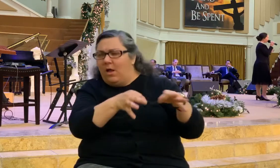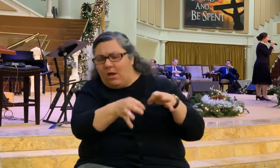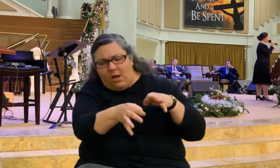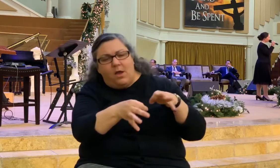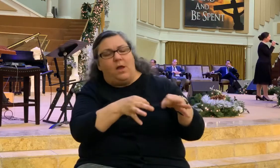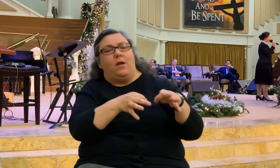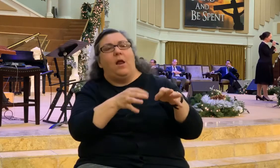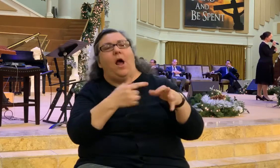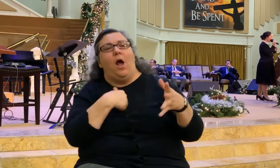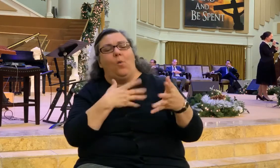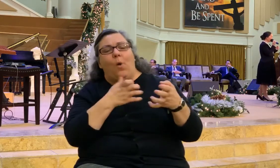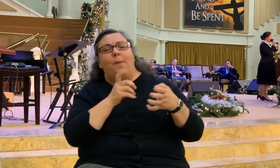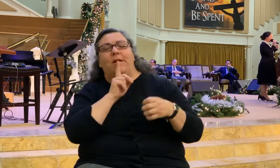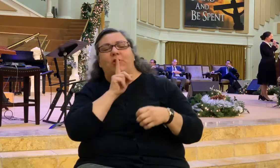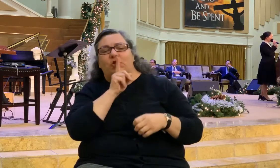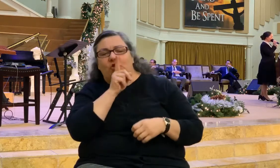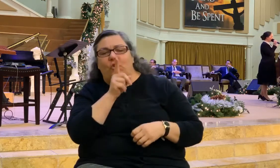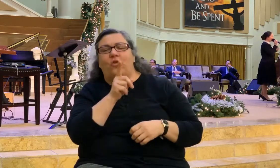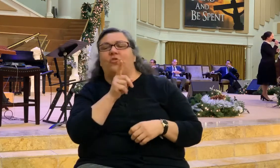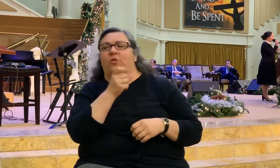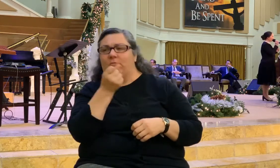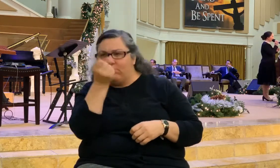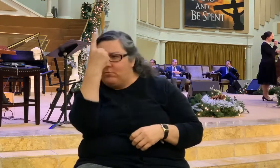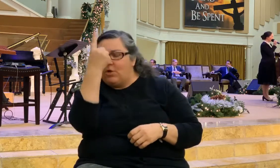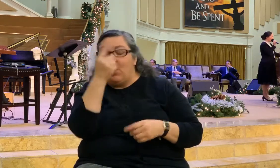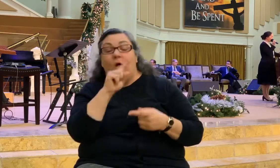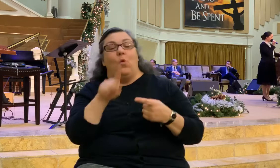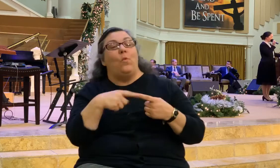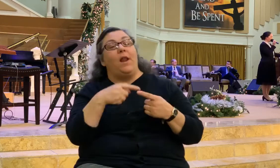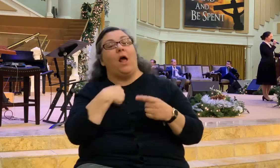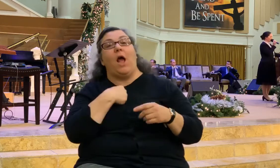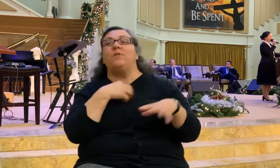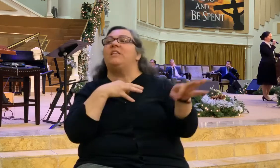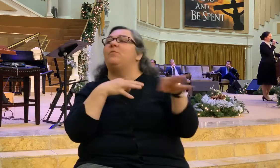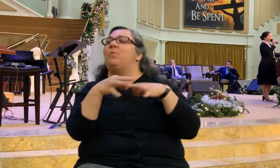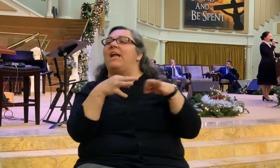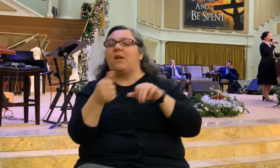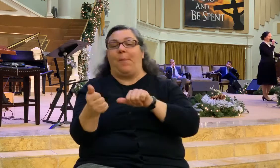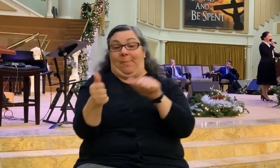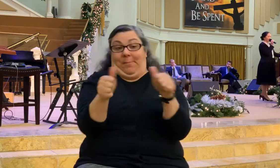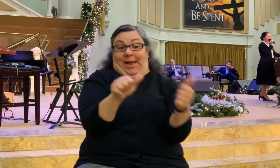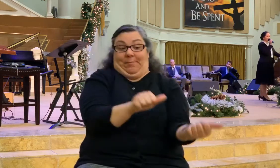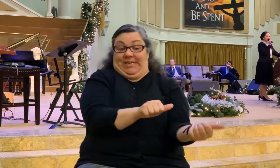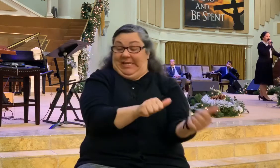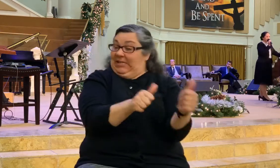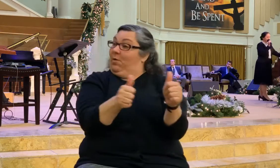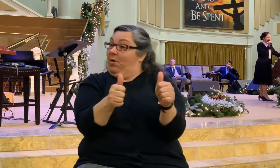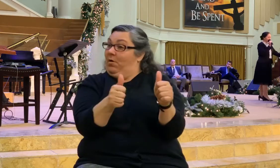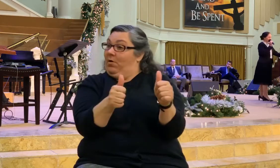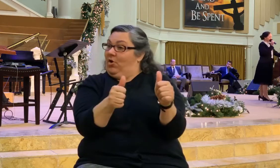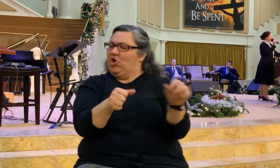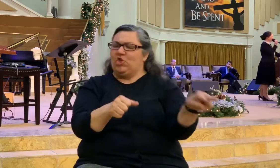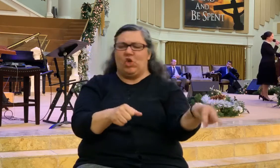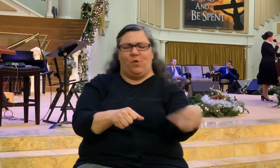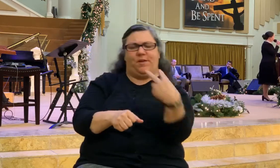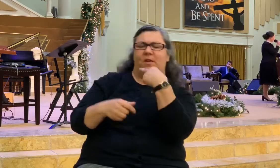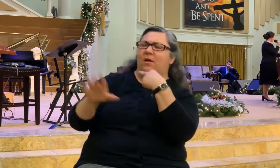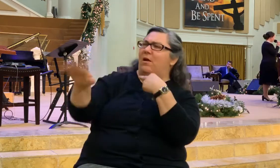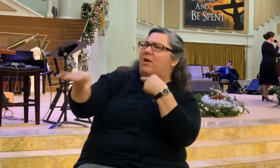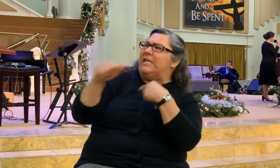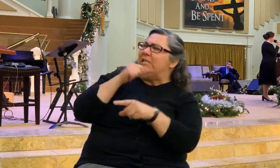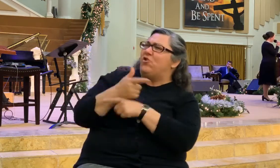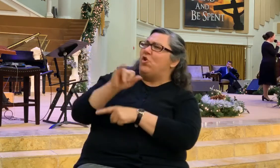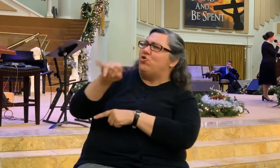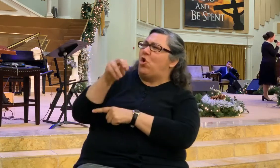ground really was ready. And when I got to the baptism part, she looked at me and she said, Sister